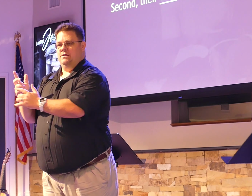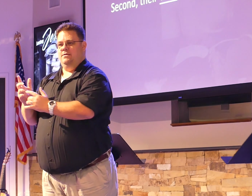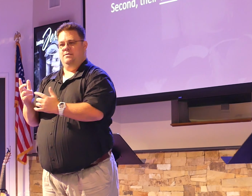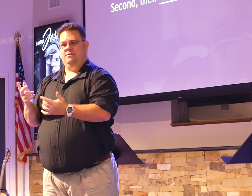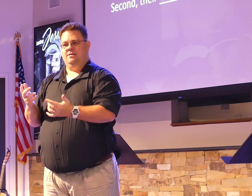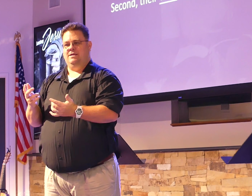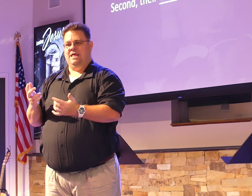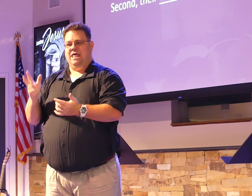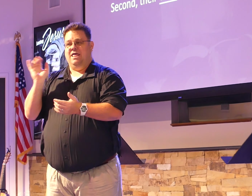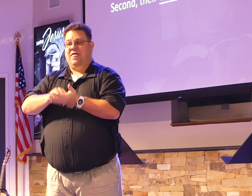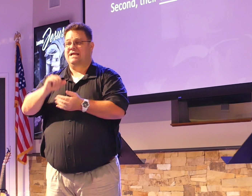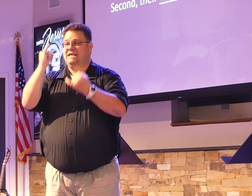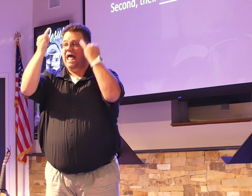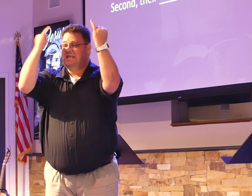And that's the idea of follow near.